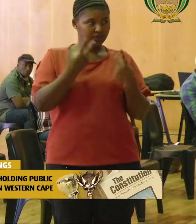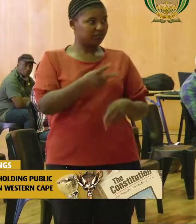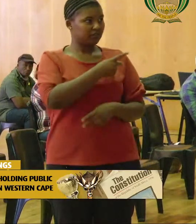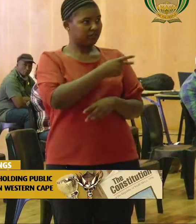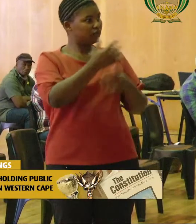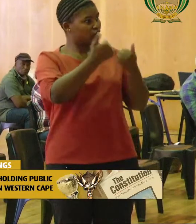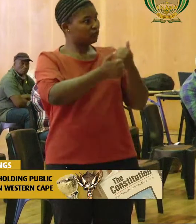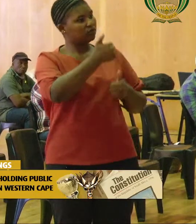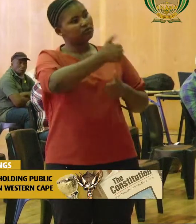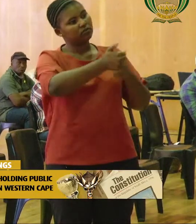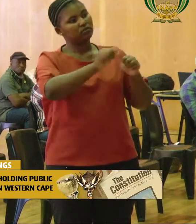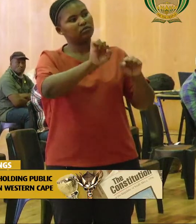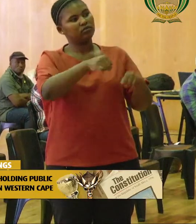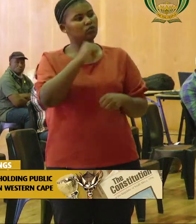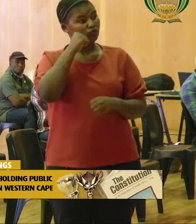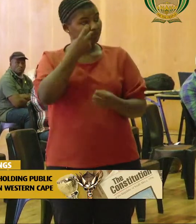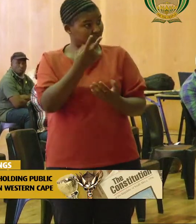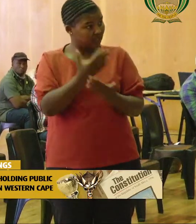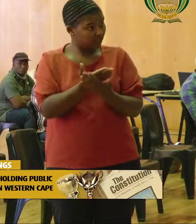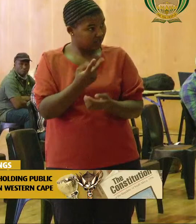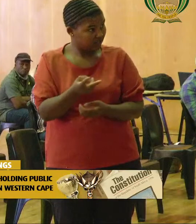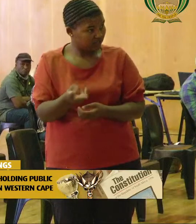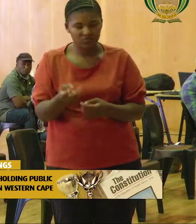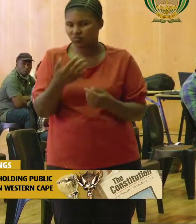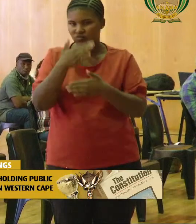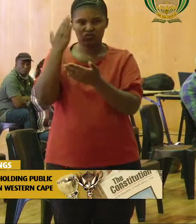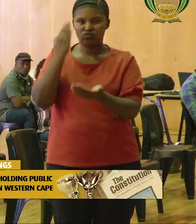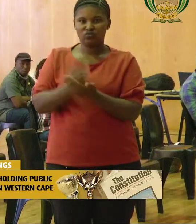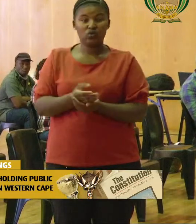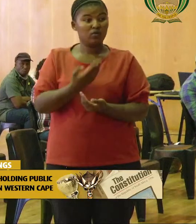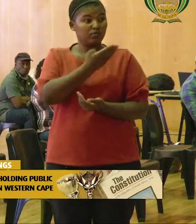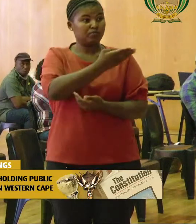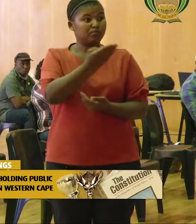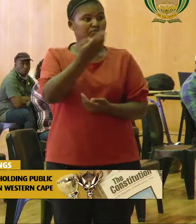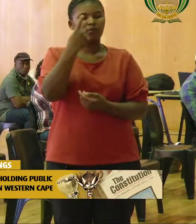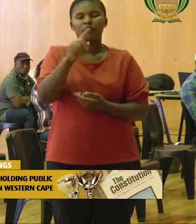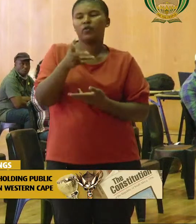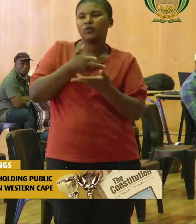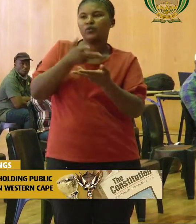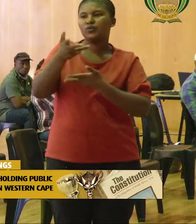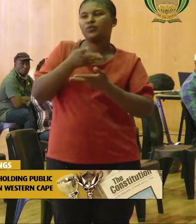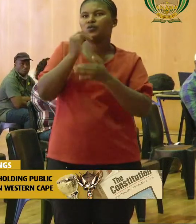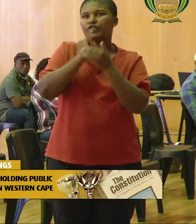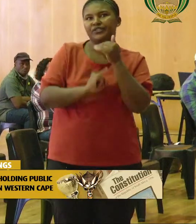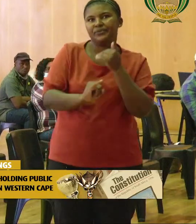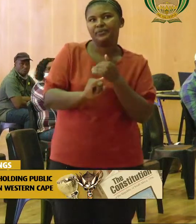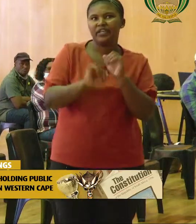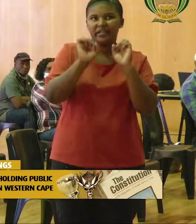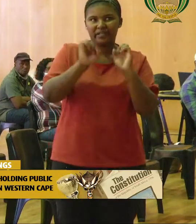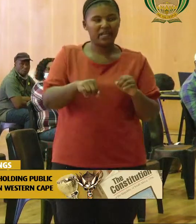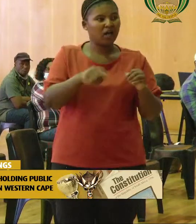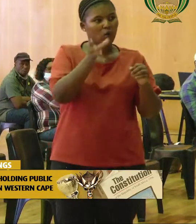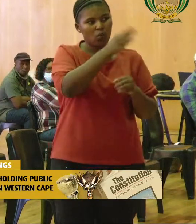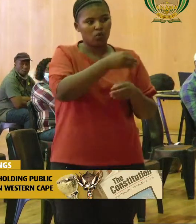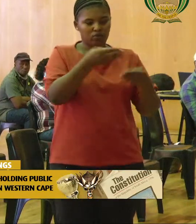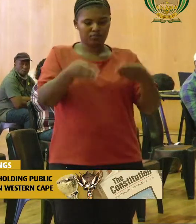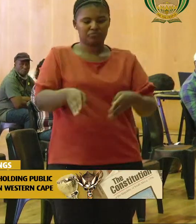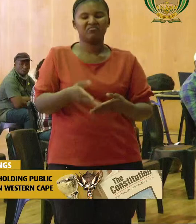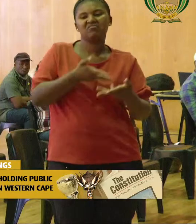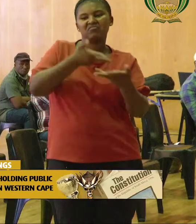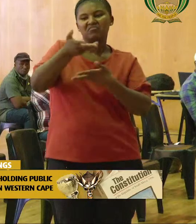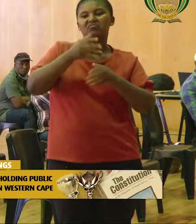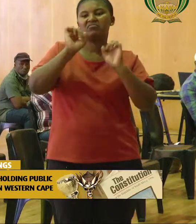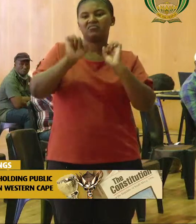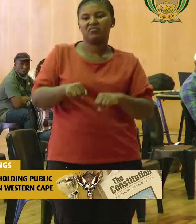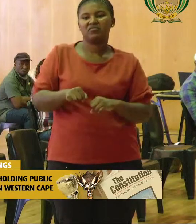namhlanje, we're not sure ngomso sophinde sinibone. Nikhona for into bangaba sizoxoxa into independent ukuba ngaba mayingabikho mayibe khona